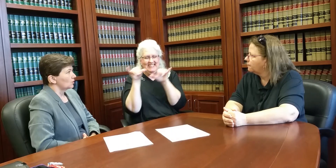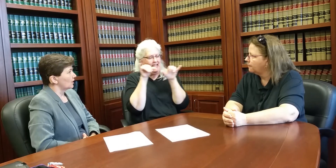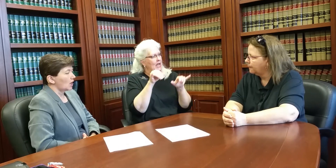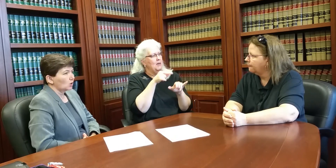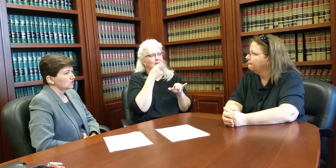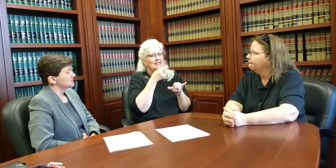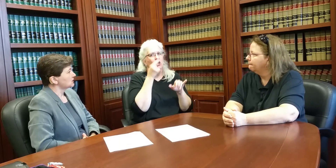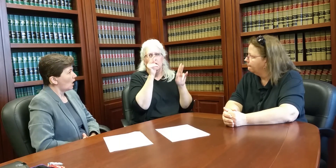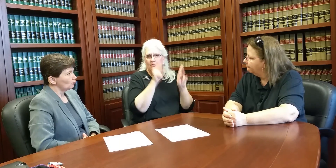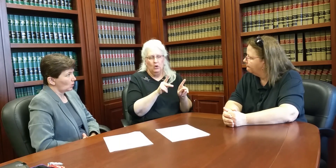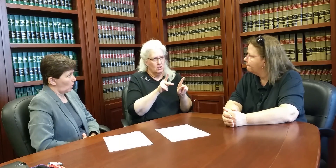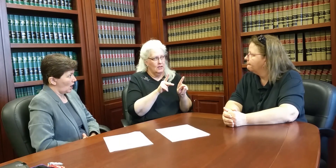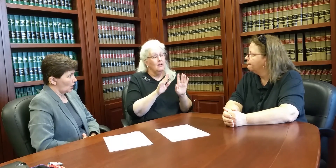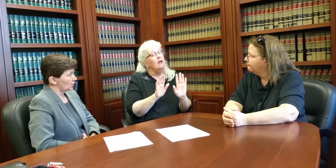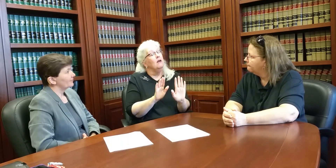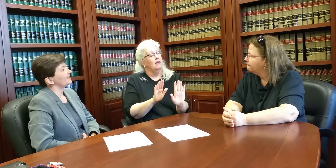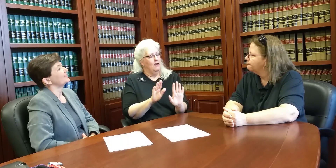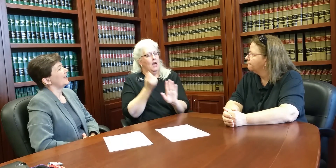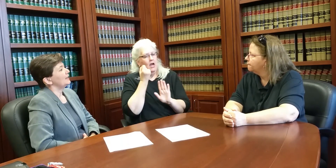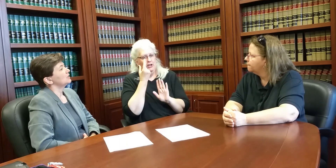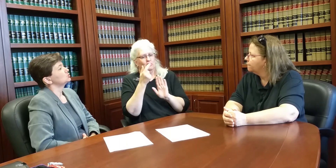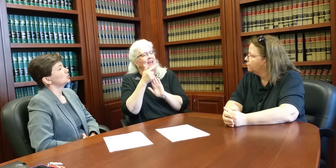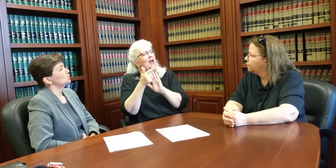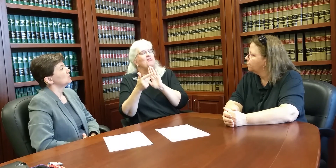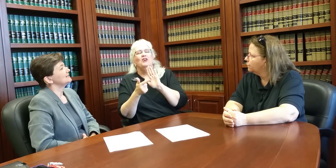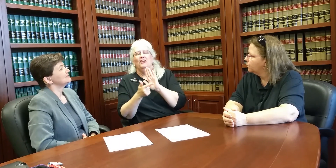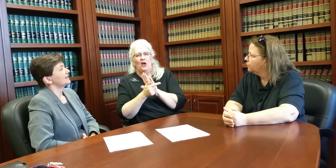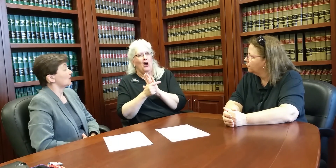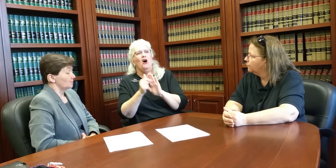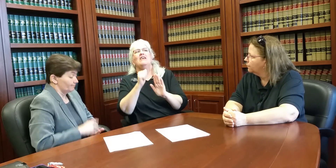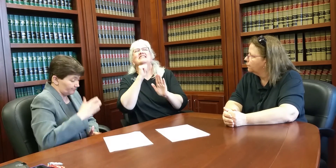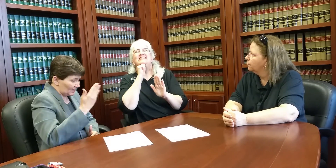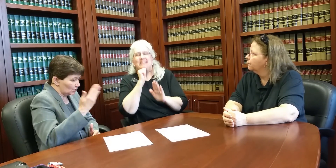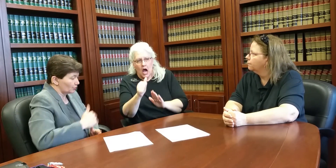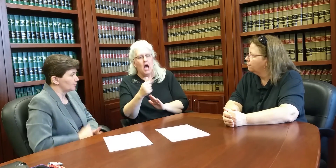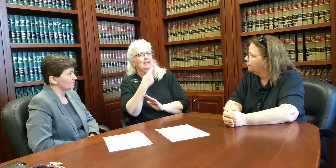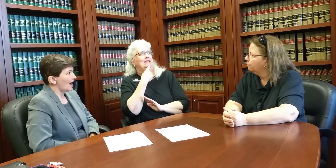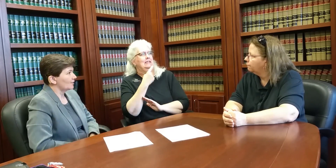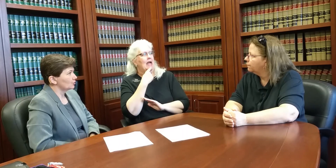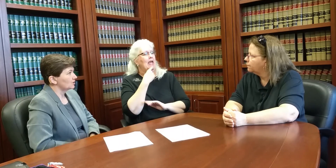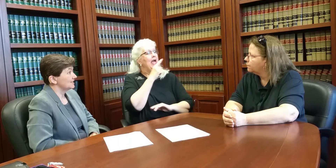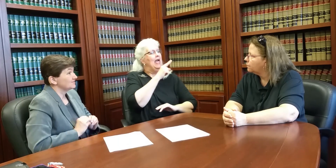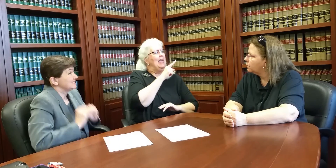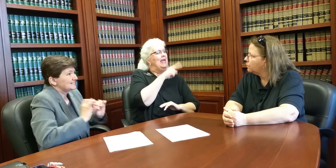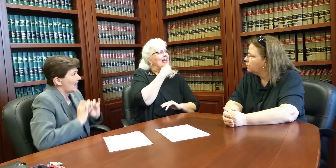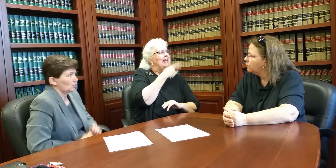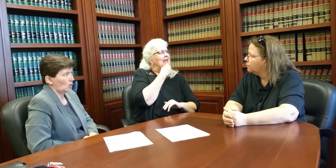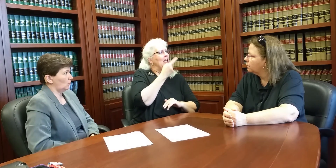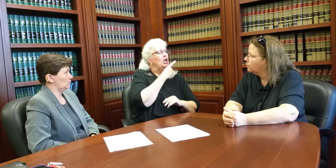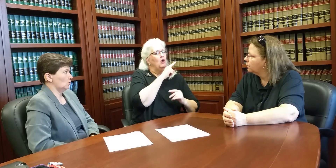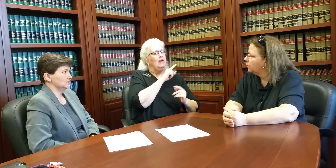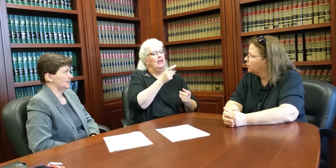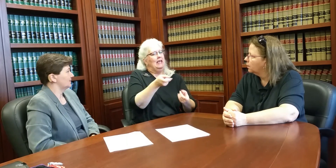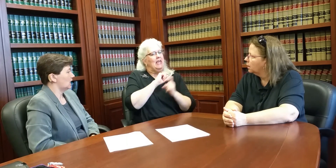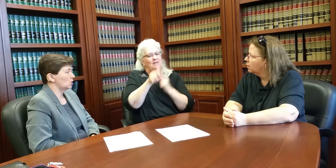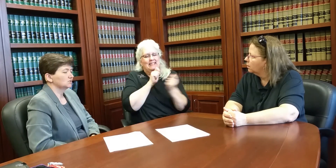The law does not require that that the hearing provider gives us exactly what we want. The law does